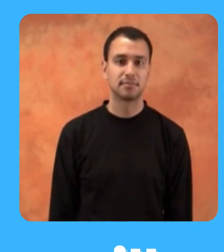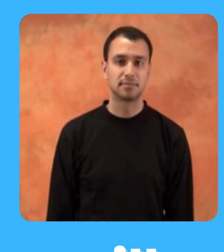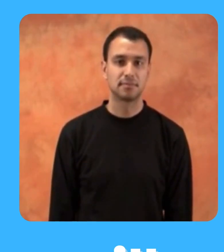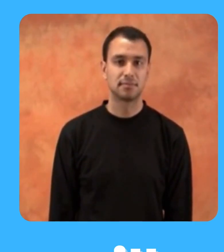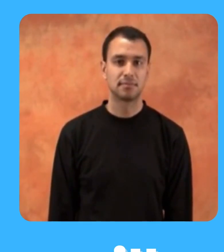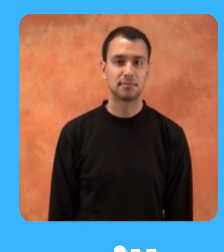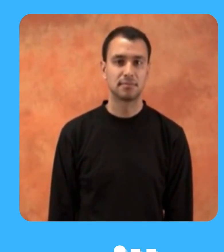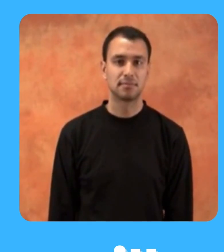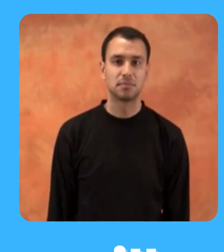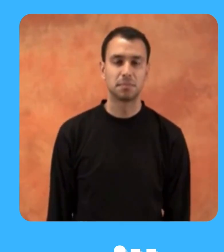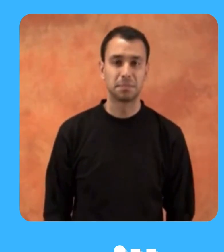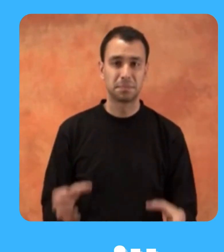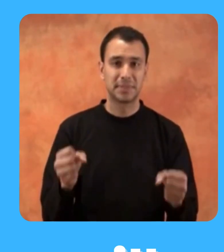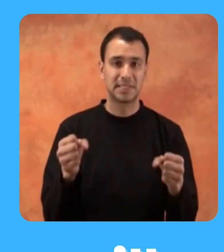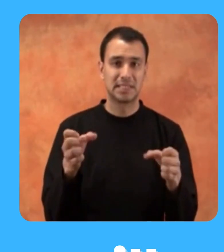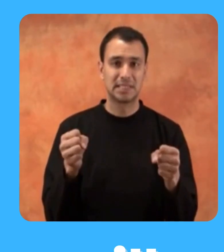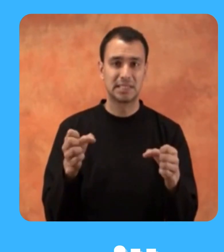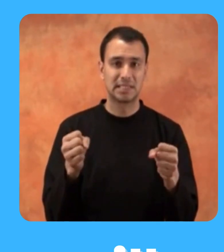Milk.